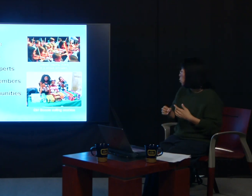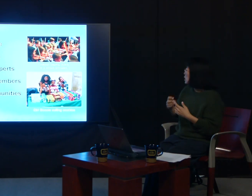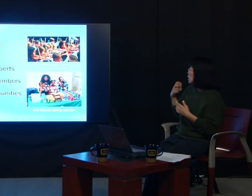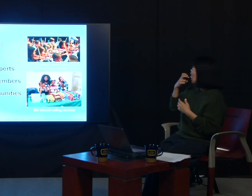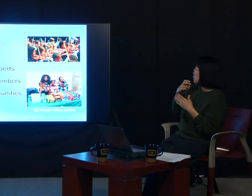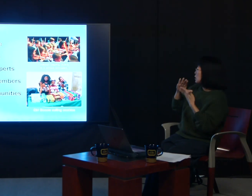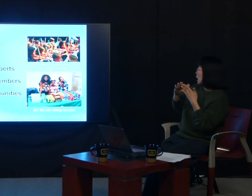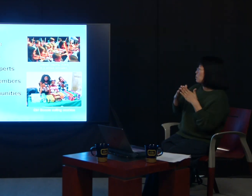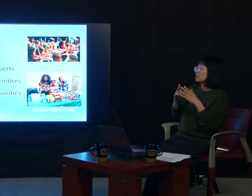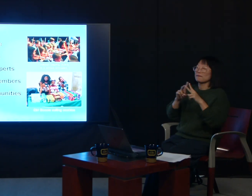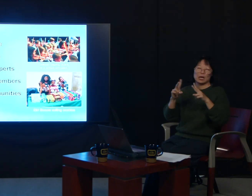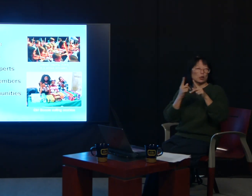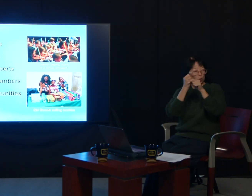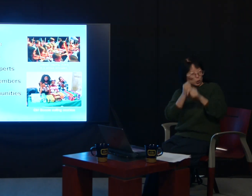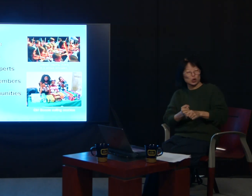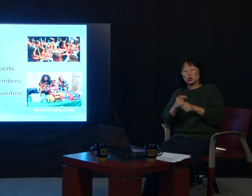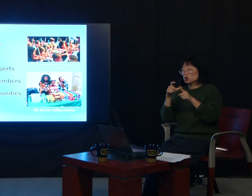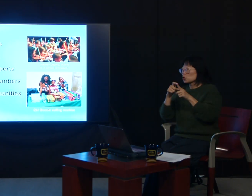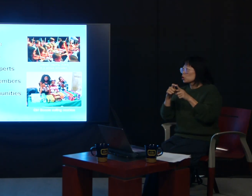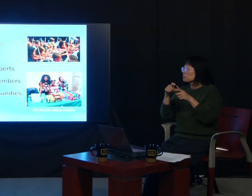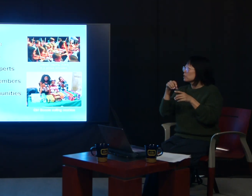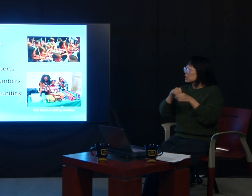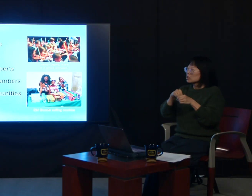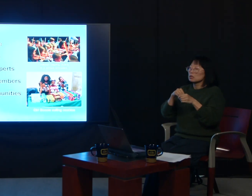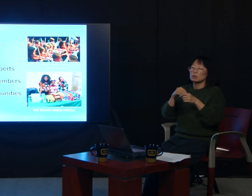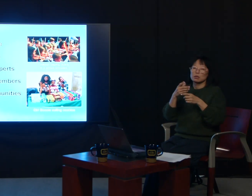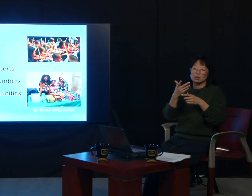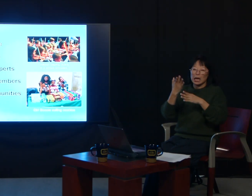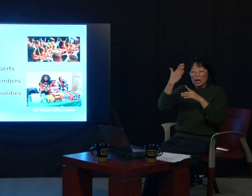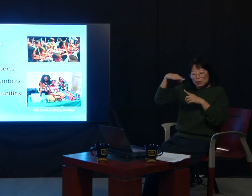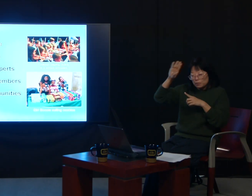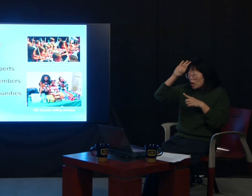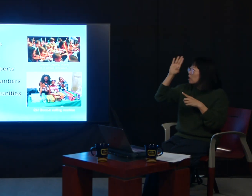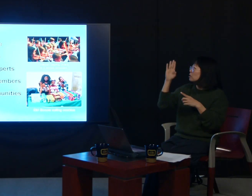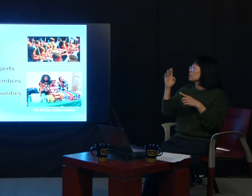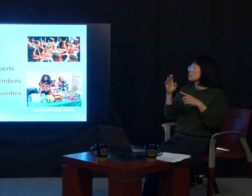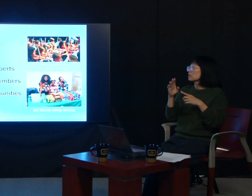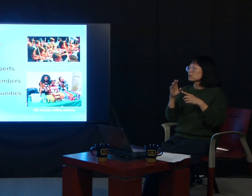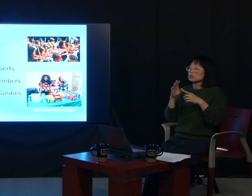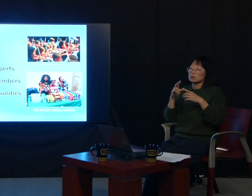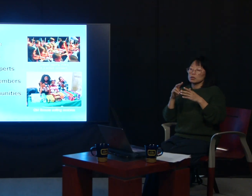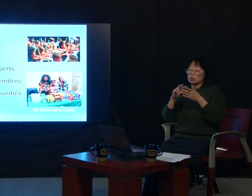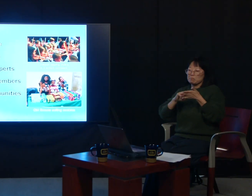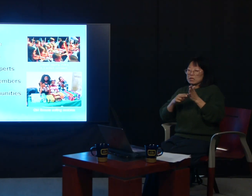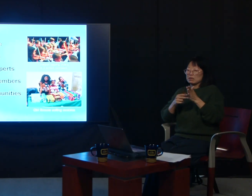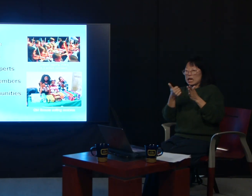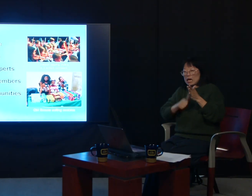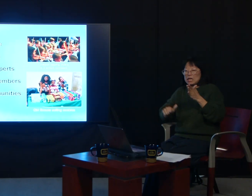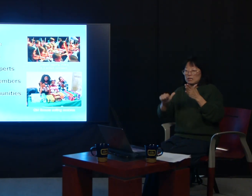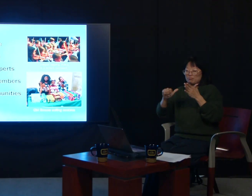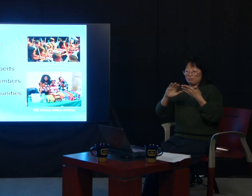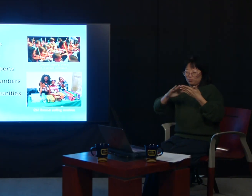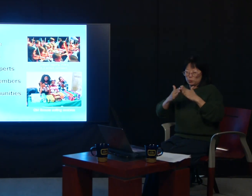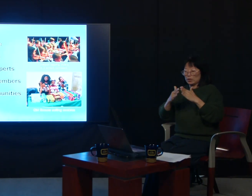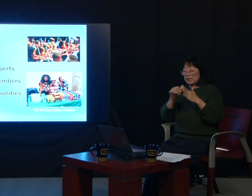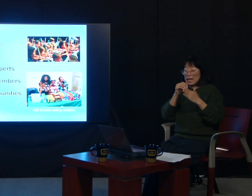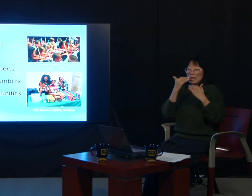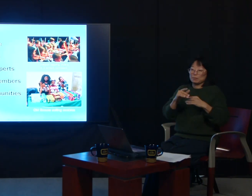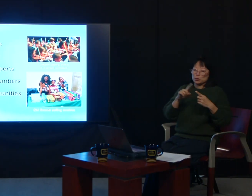Speech community is a very traditional term in that anthropologists came up with it, and it can mean any community not limited to